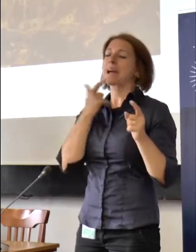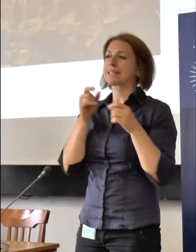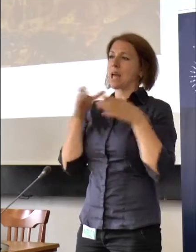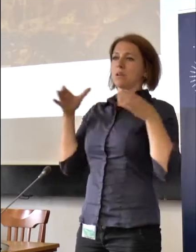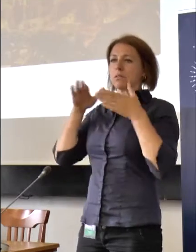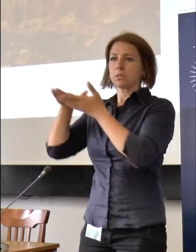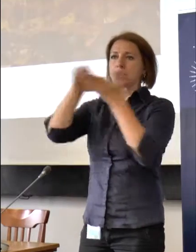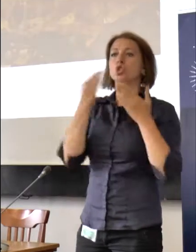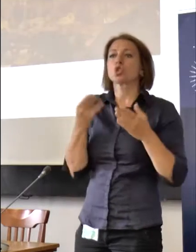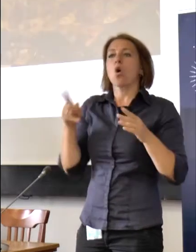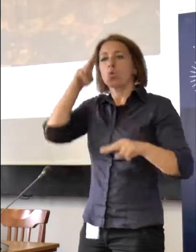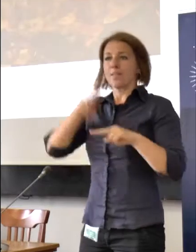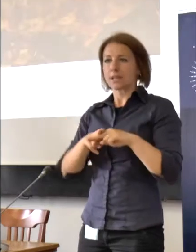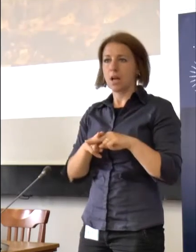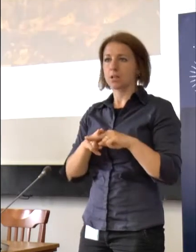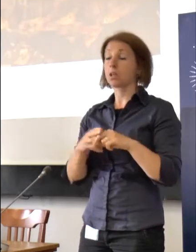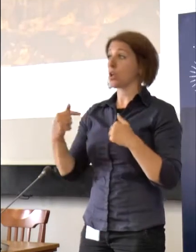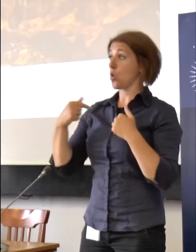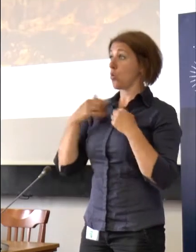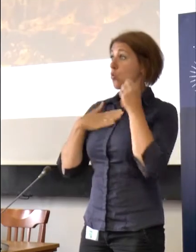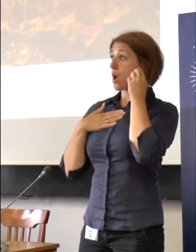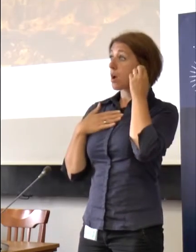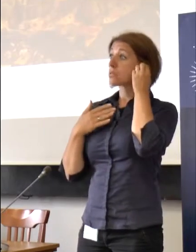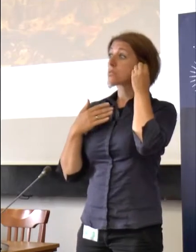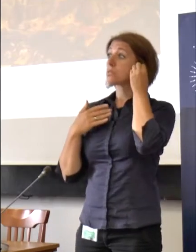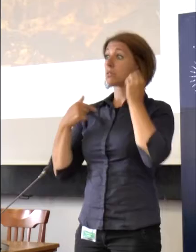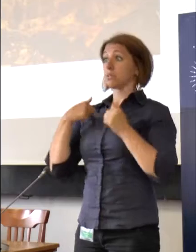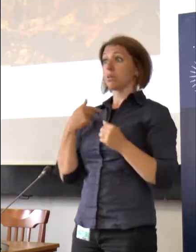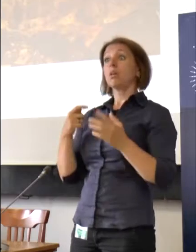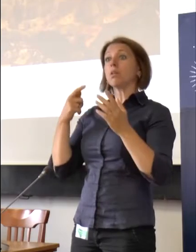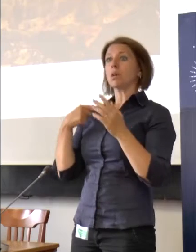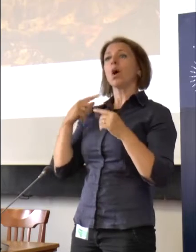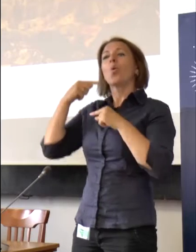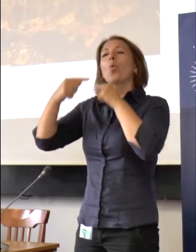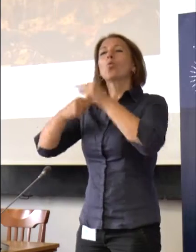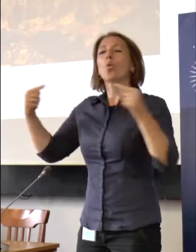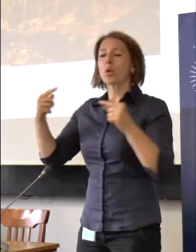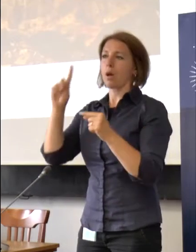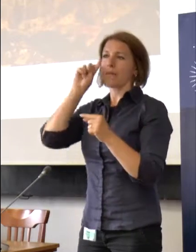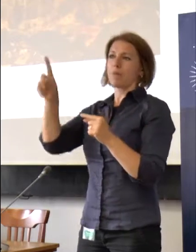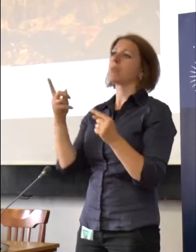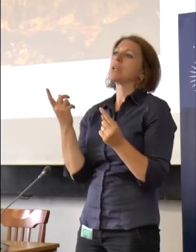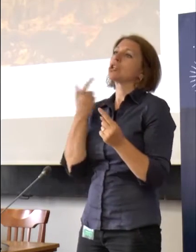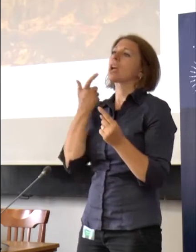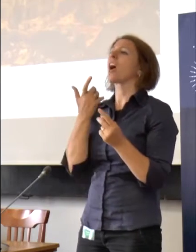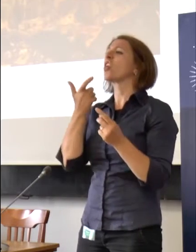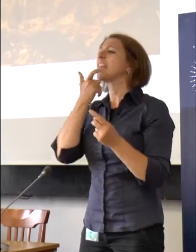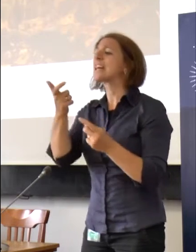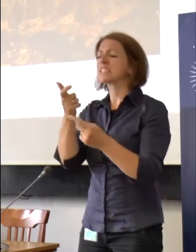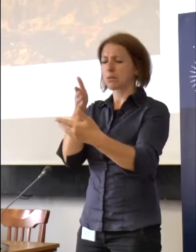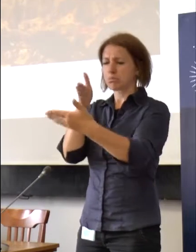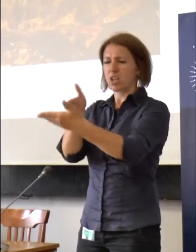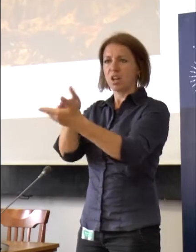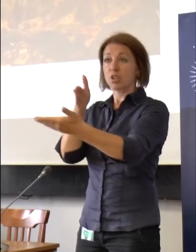strong tradition for this, that we consider languages as obstacles. It's in the Bible, and the Bible is in our blood in a certain way,